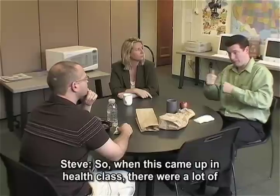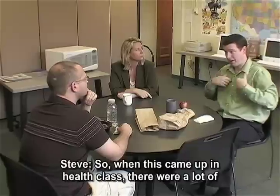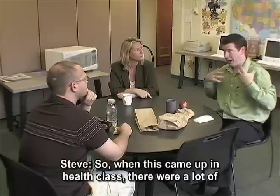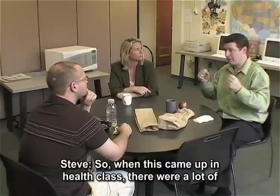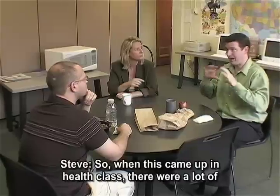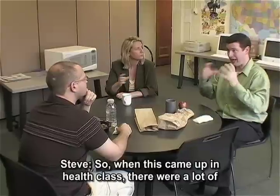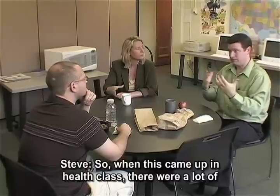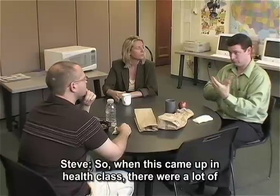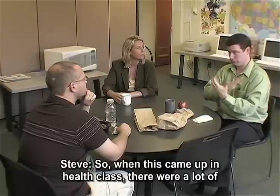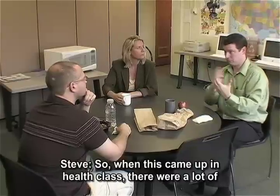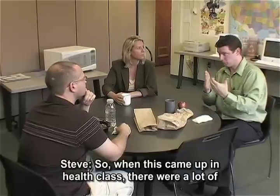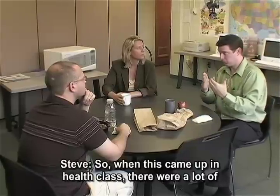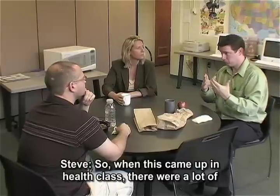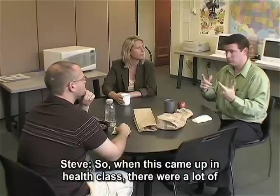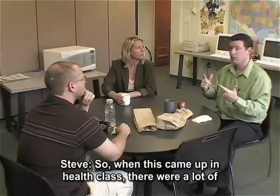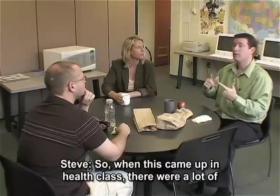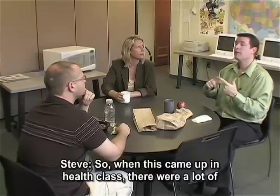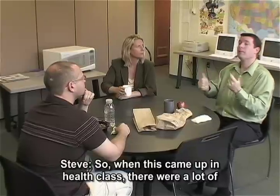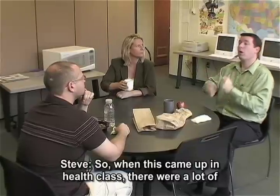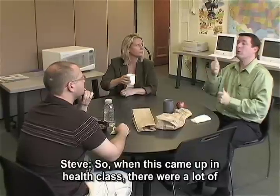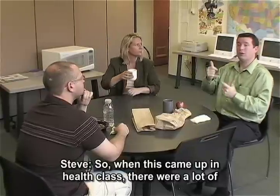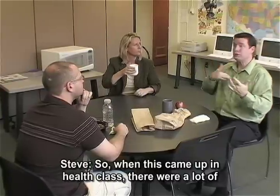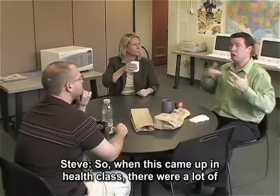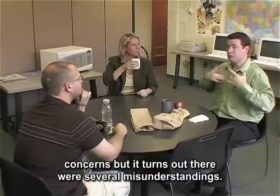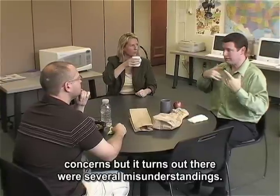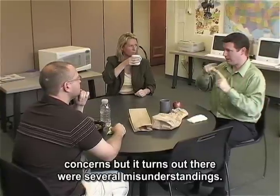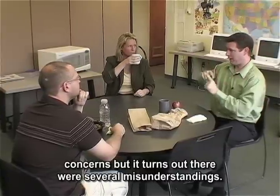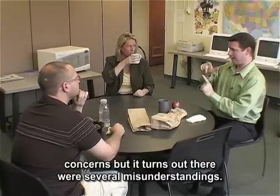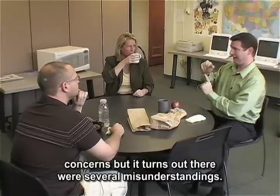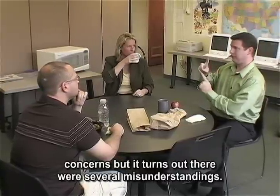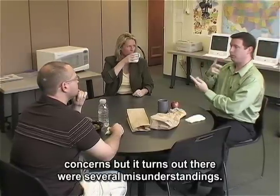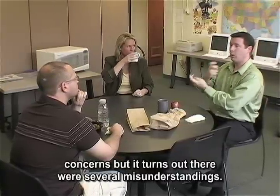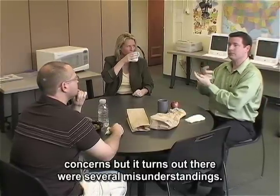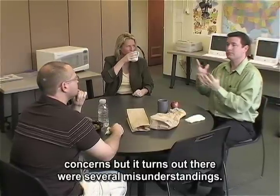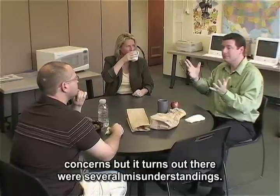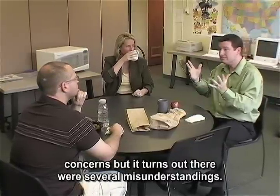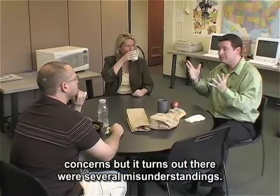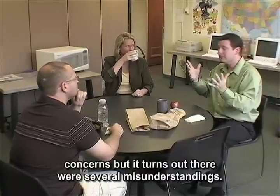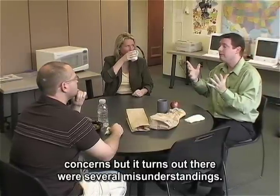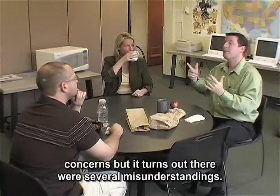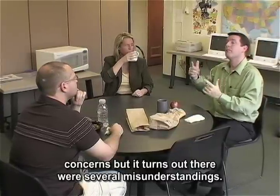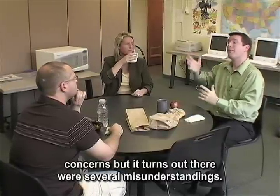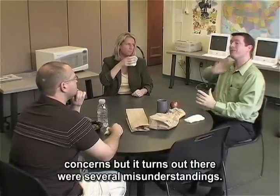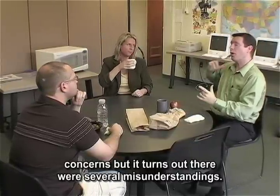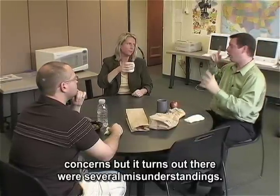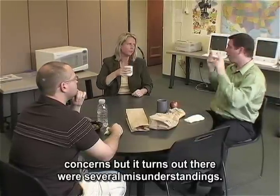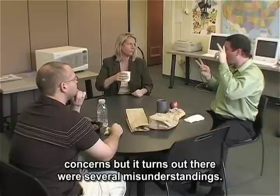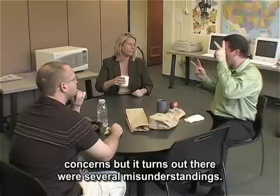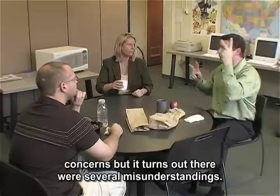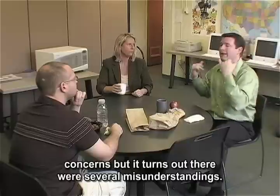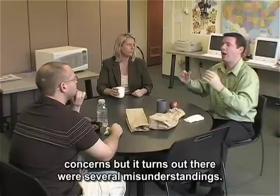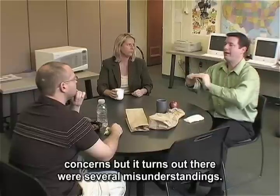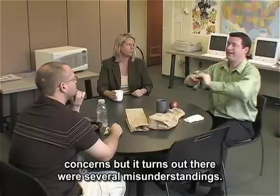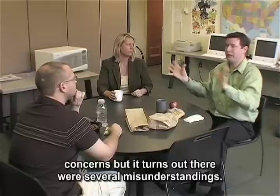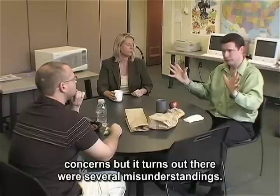So, when this came up in health class, there were a lot of concerns. But, it turns out there were several misunderstandings. We have